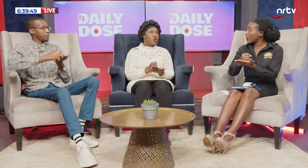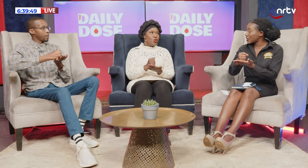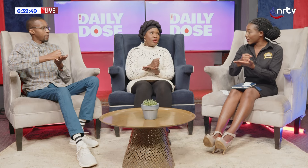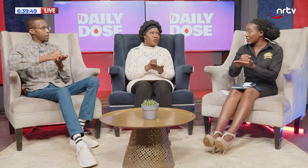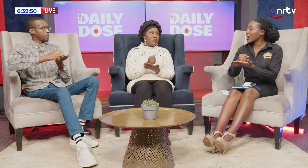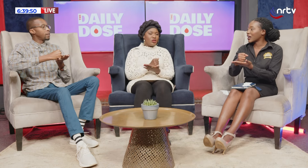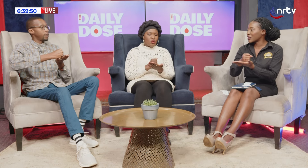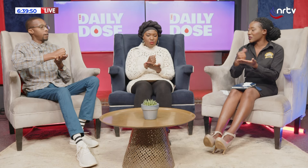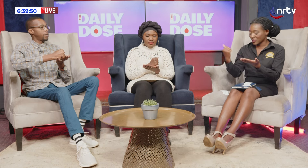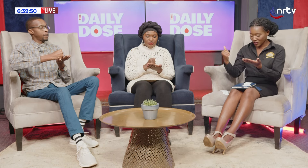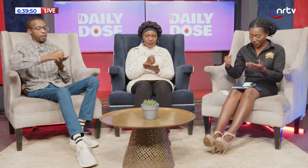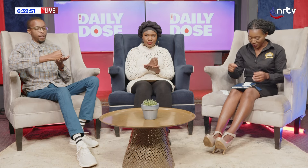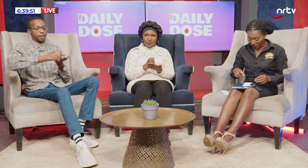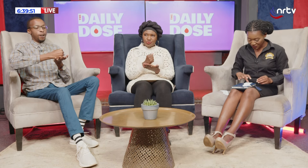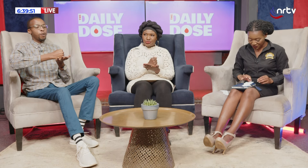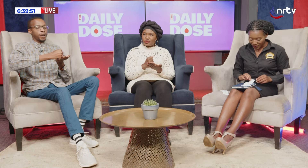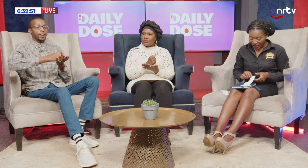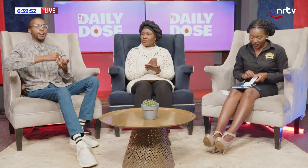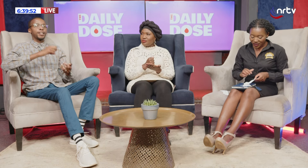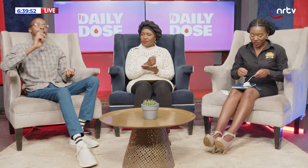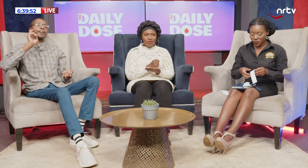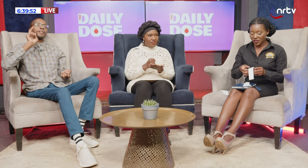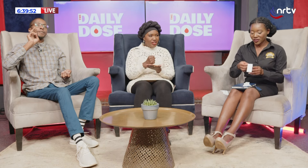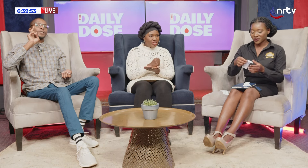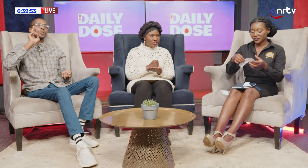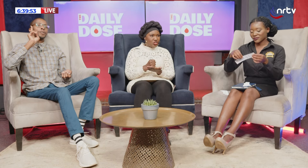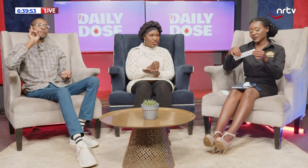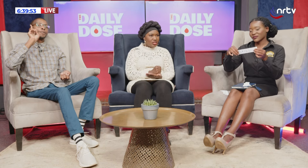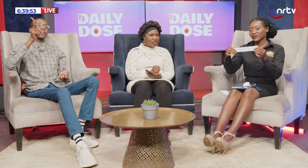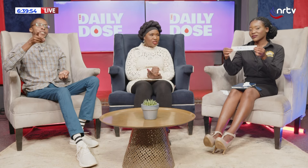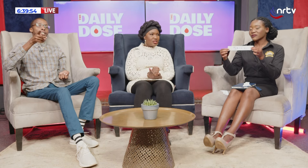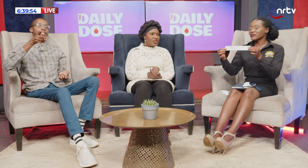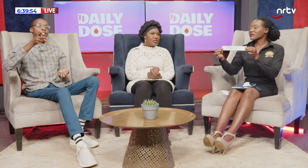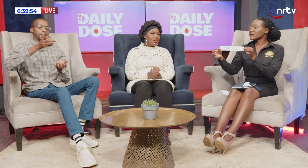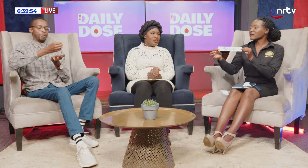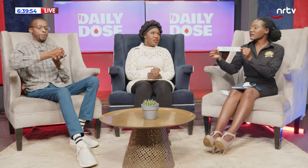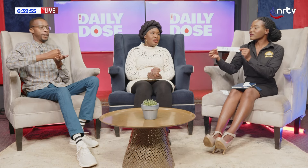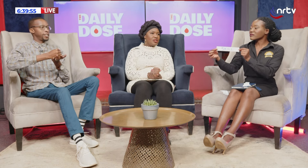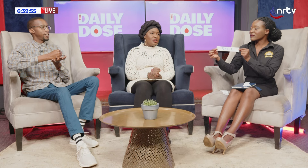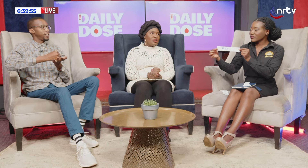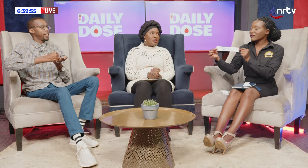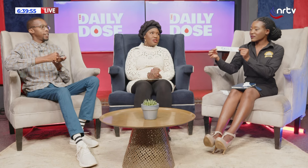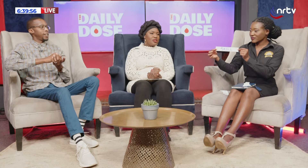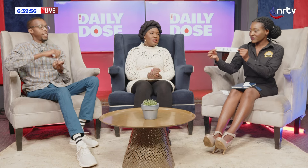Noma. Yeah, it was here and Noma. Okay. And the last one. Village. So visit your village and